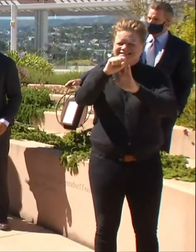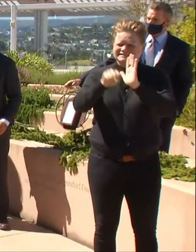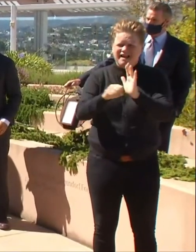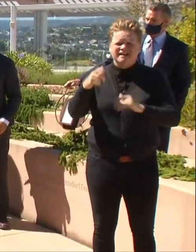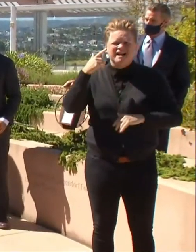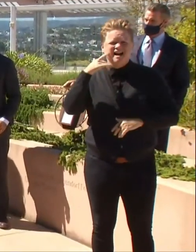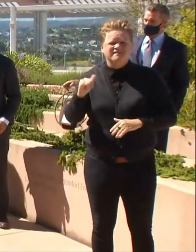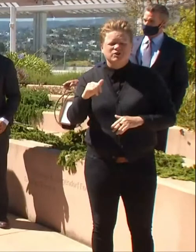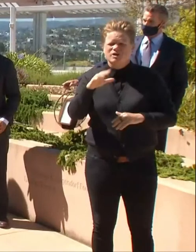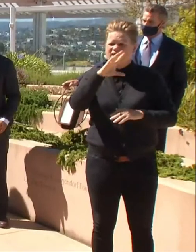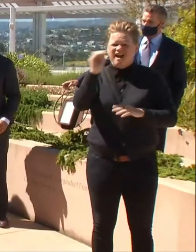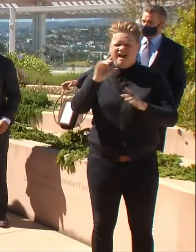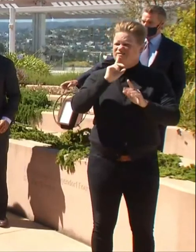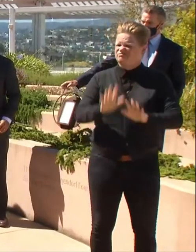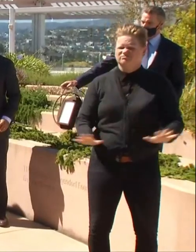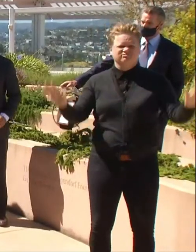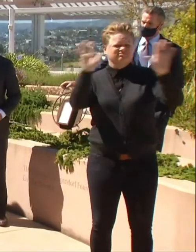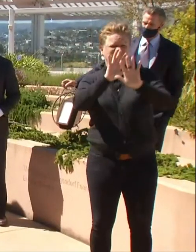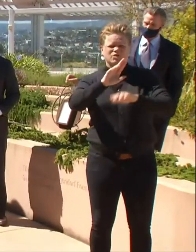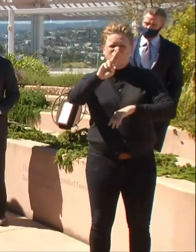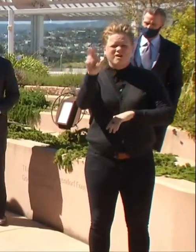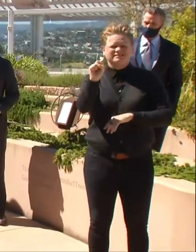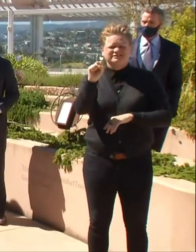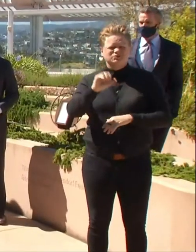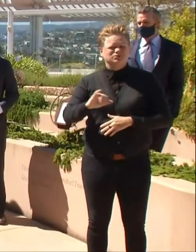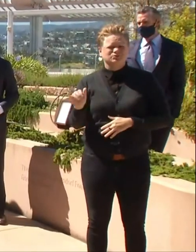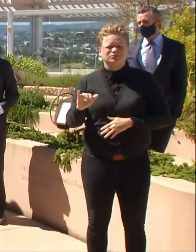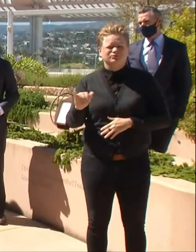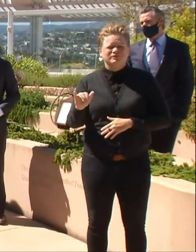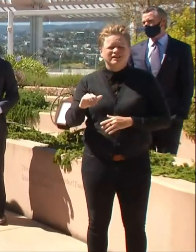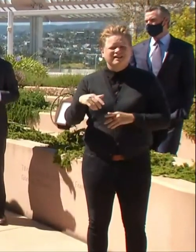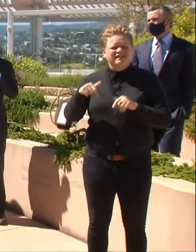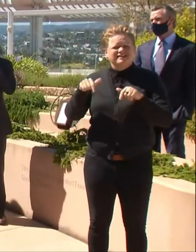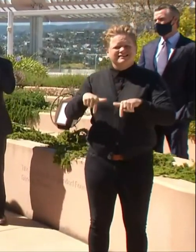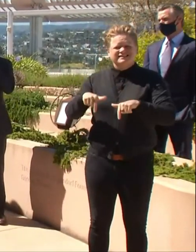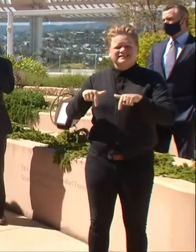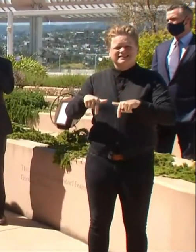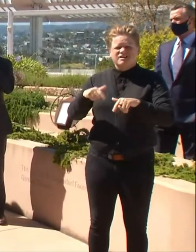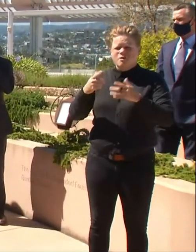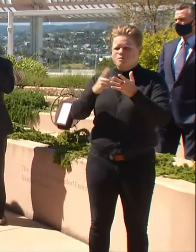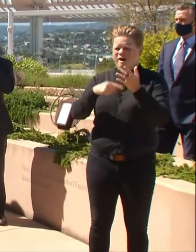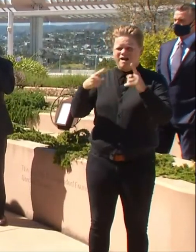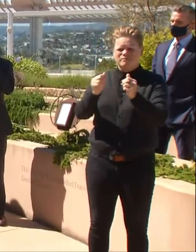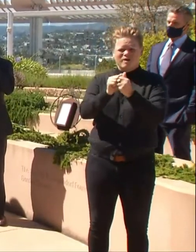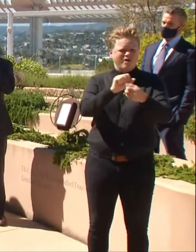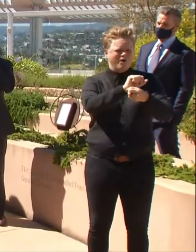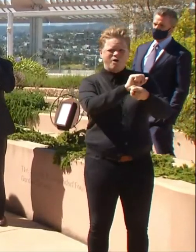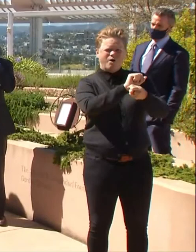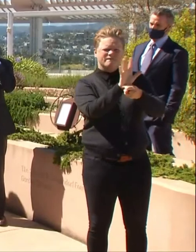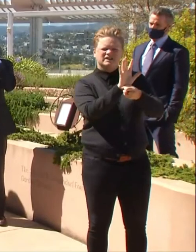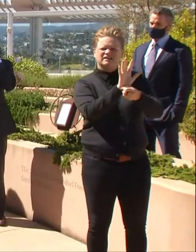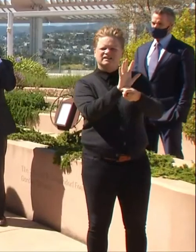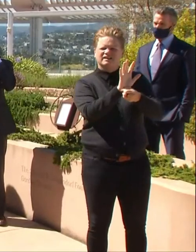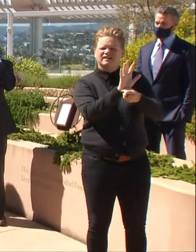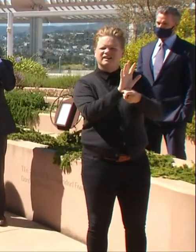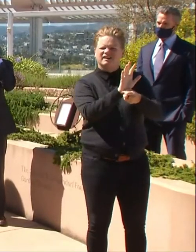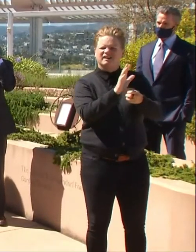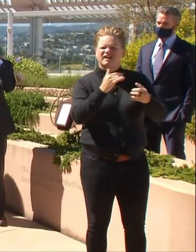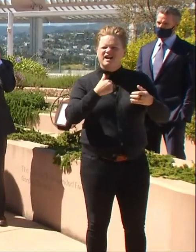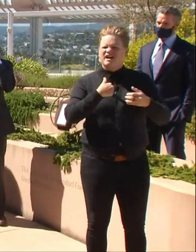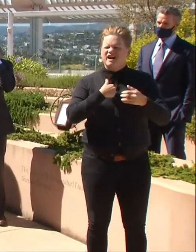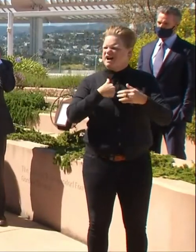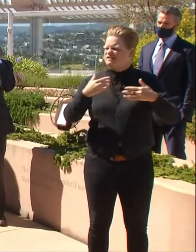to accomplish as a result of this pandemic, just think about it. I shut down this city, our governor shut down this state.